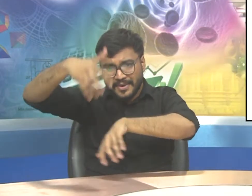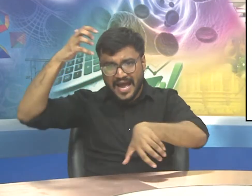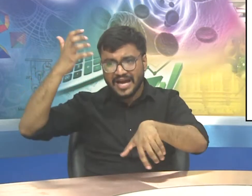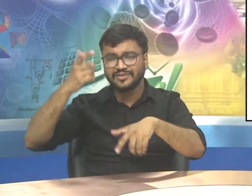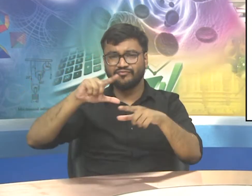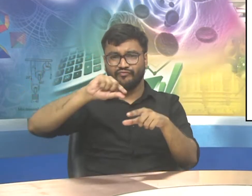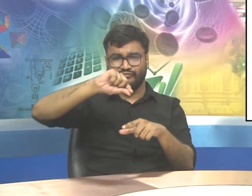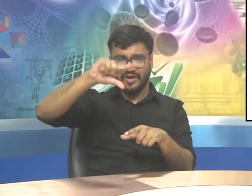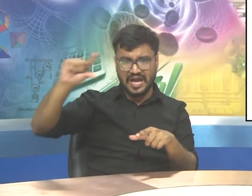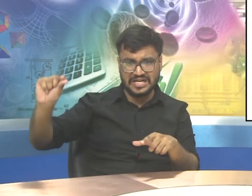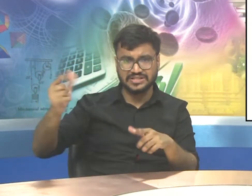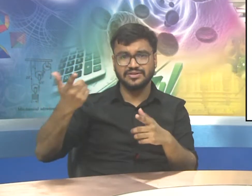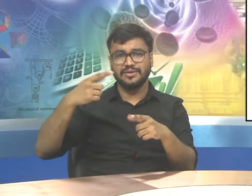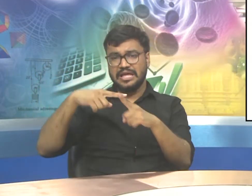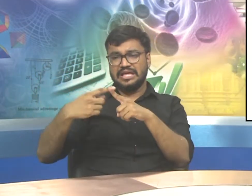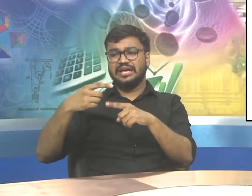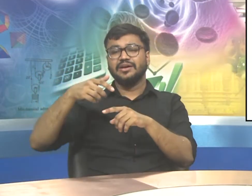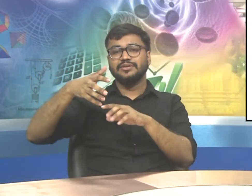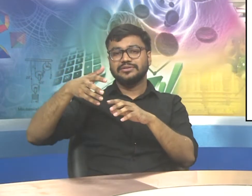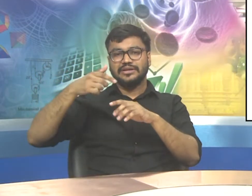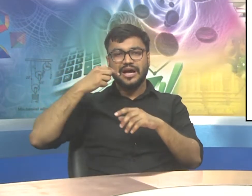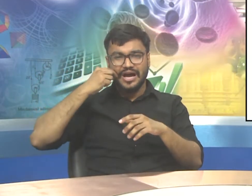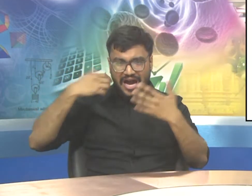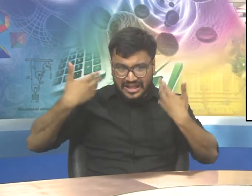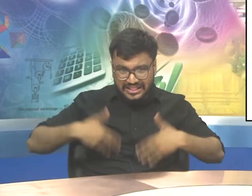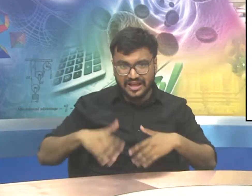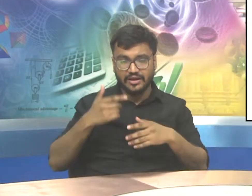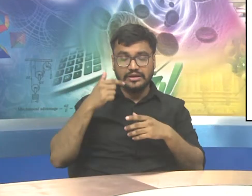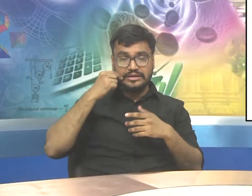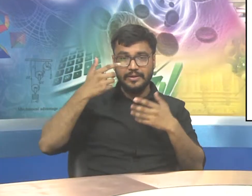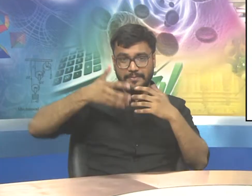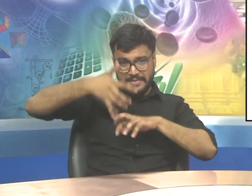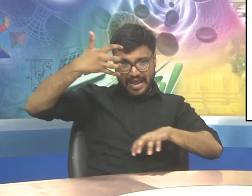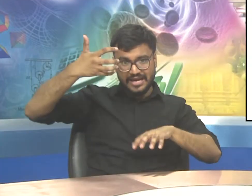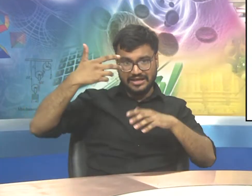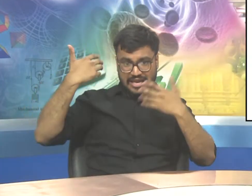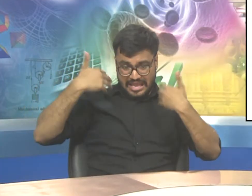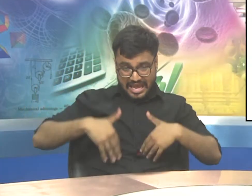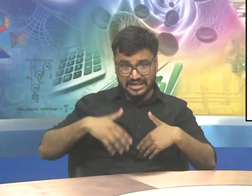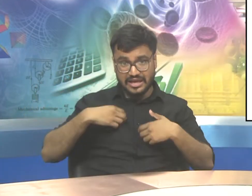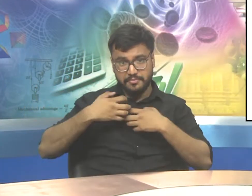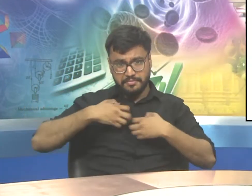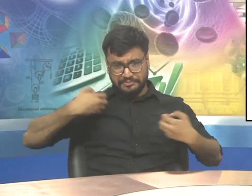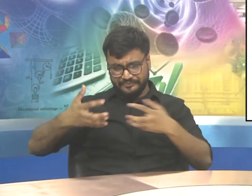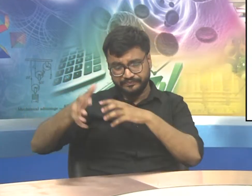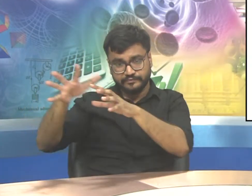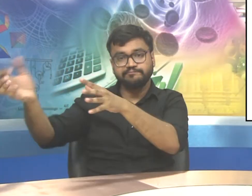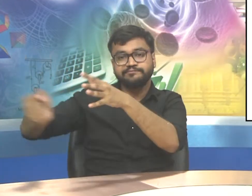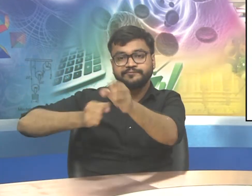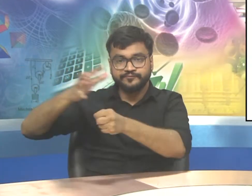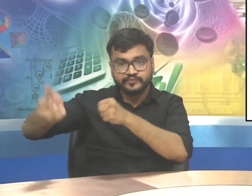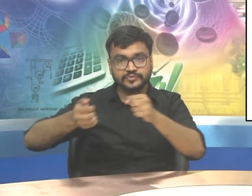and also huts covered with pans, leaves and animal hides, etc.